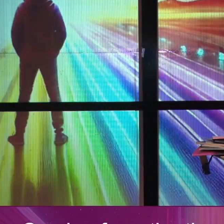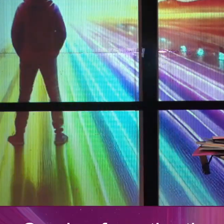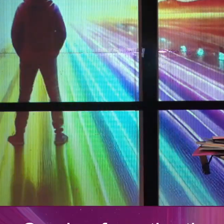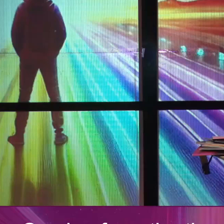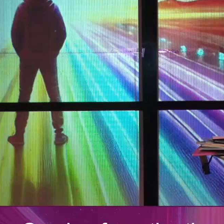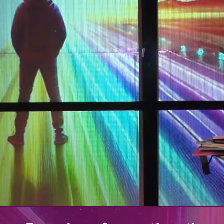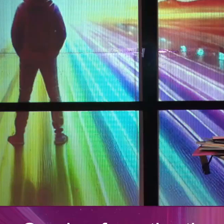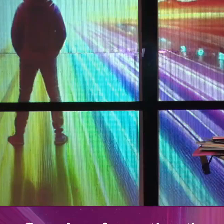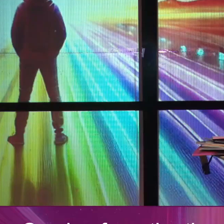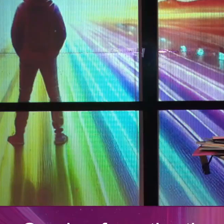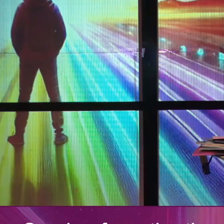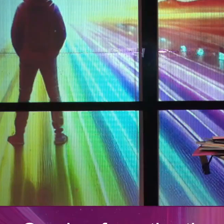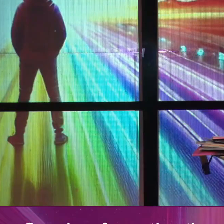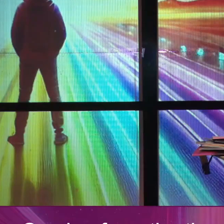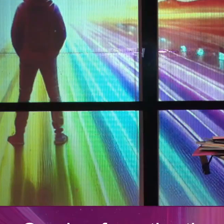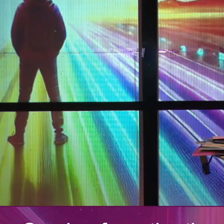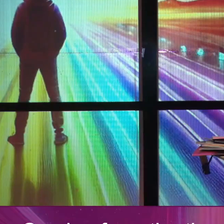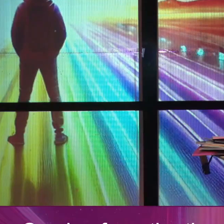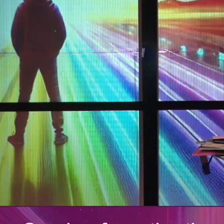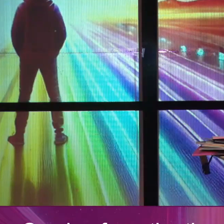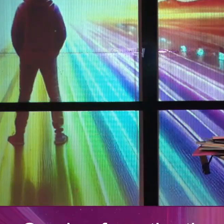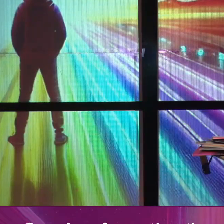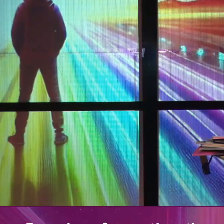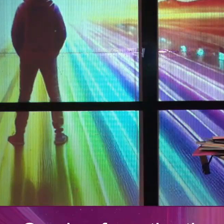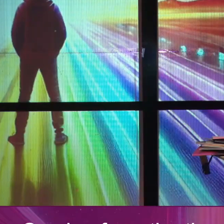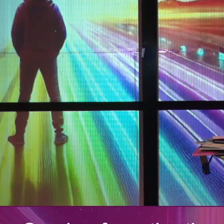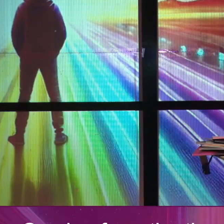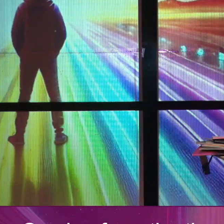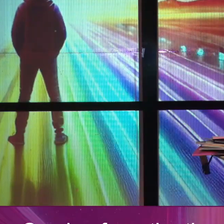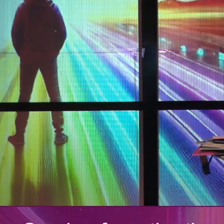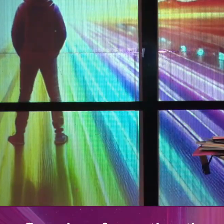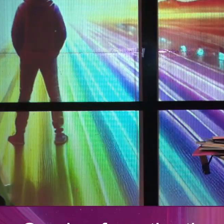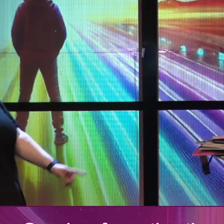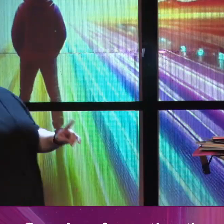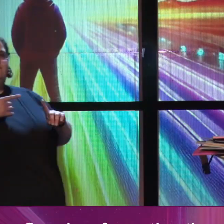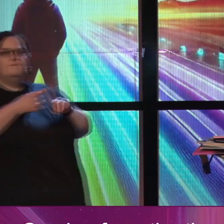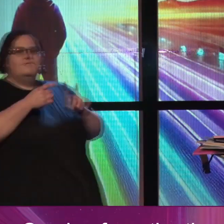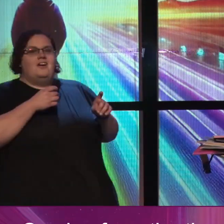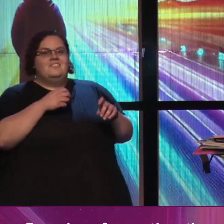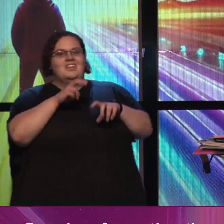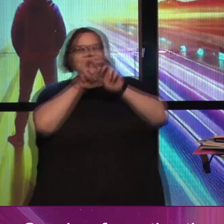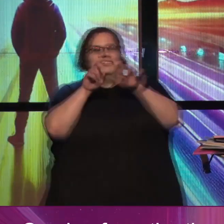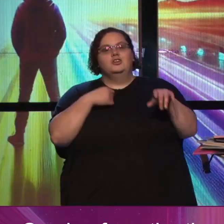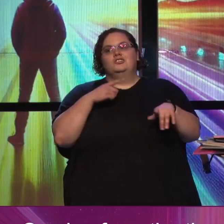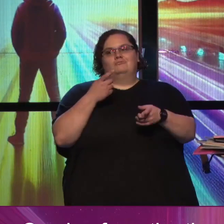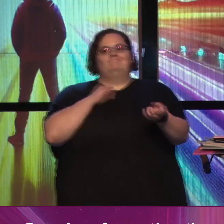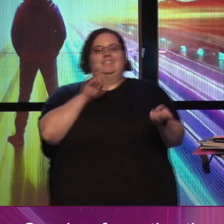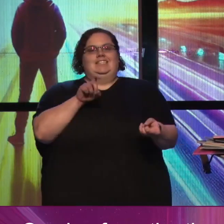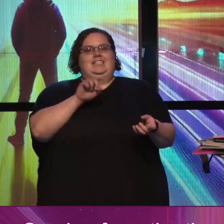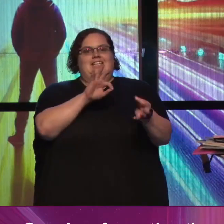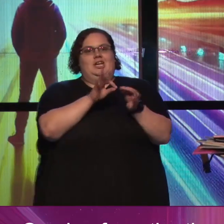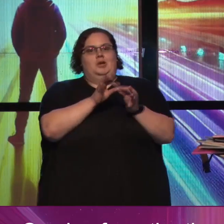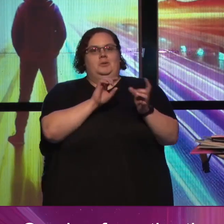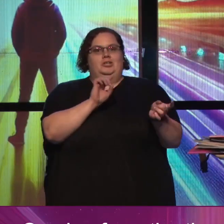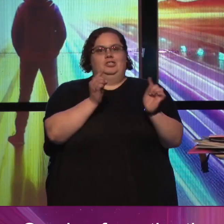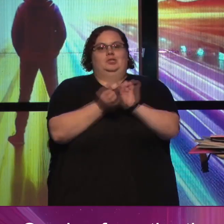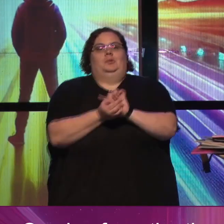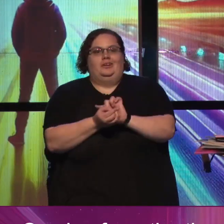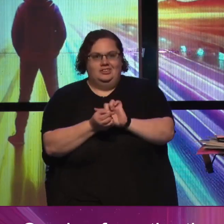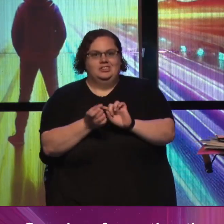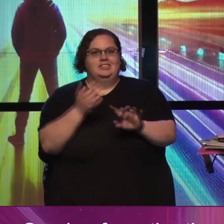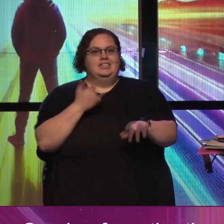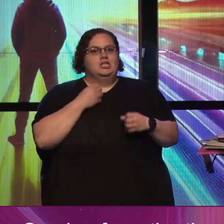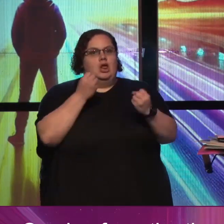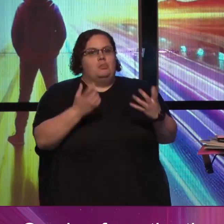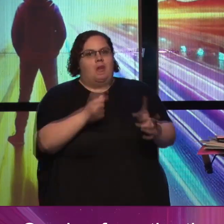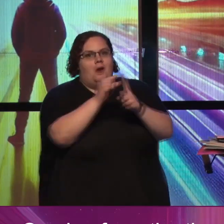peals of thunder. And in front, look, we have to call back up. It's that long today, I know. I told them though, I was like, there's a